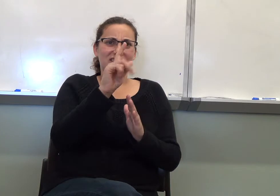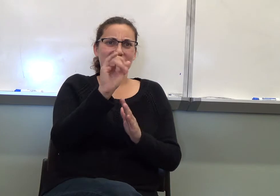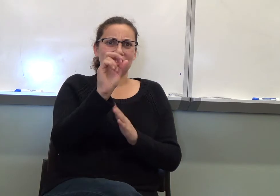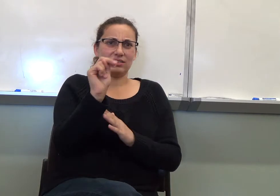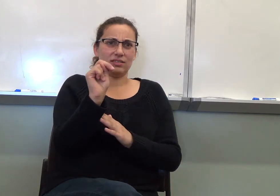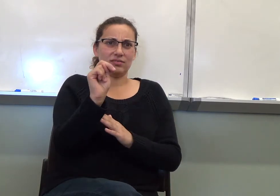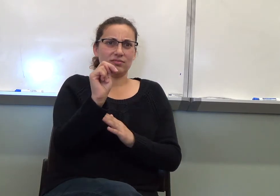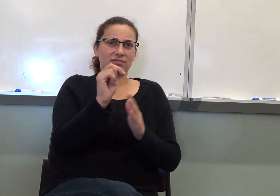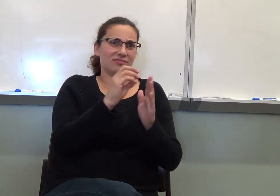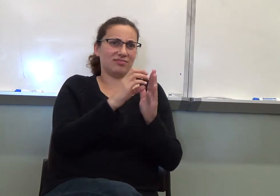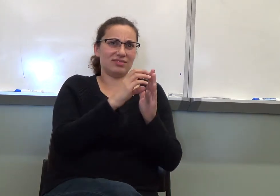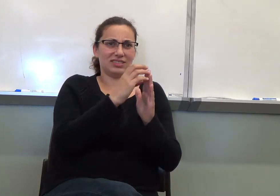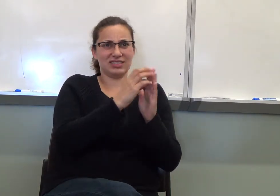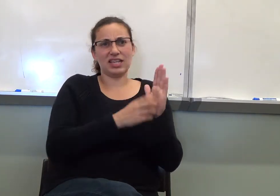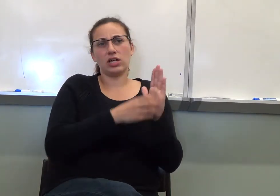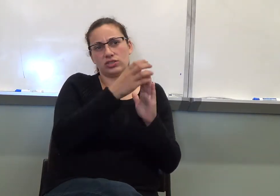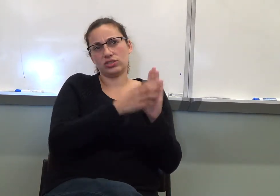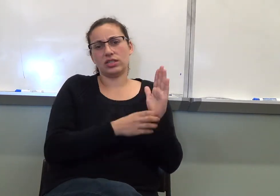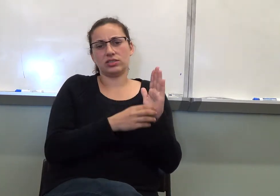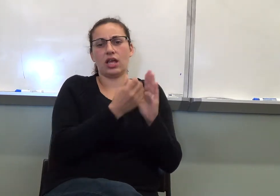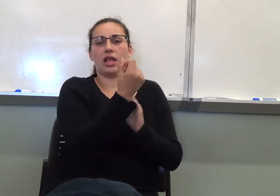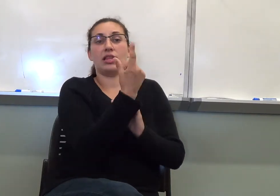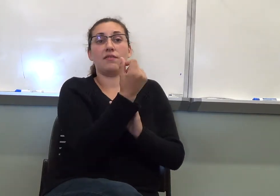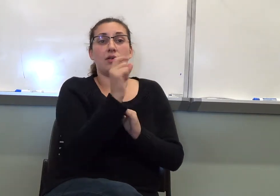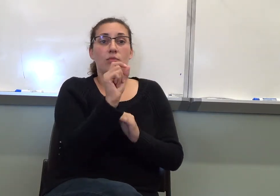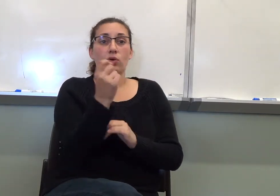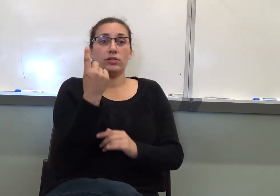Simplifying expressions, 11.2. Let's go back to see what